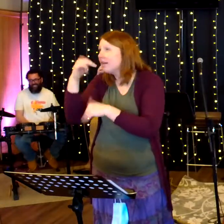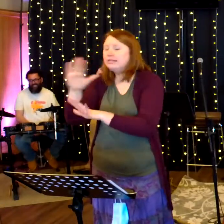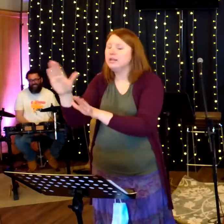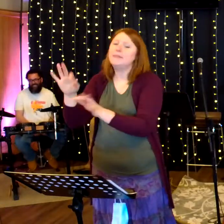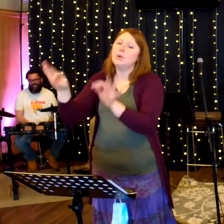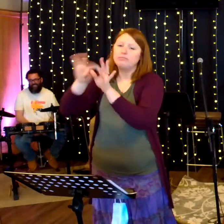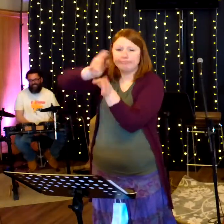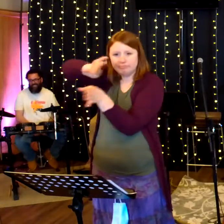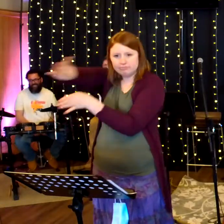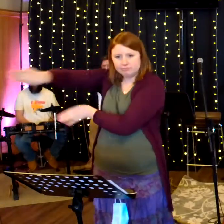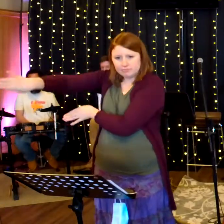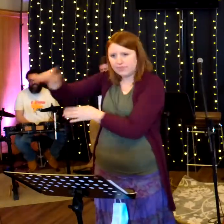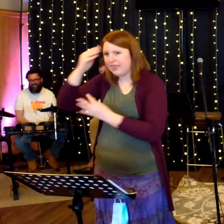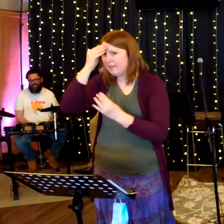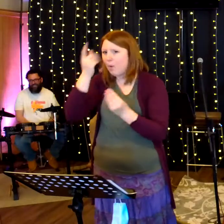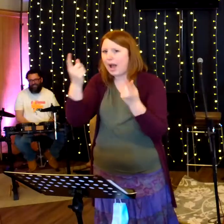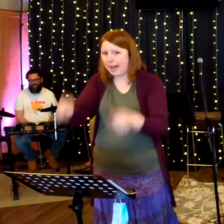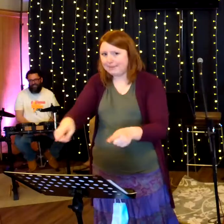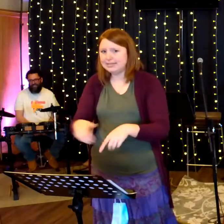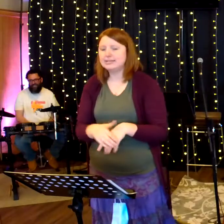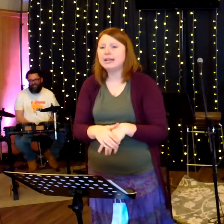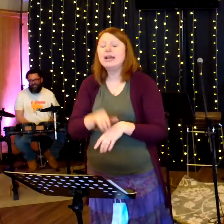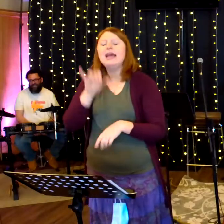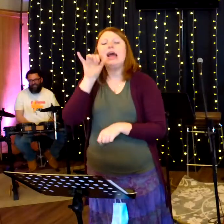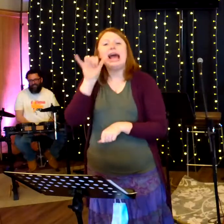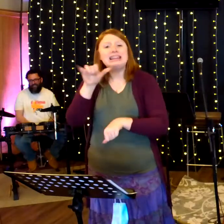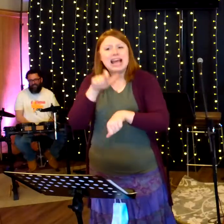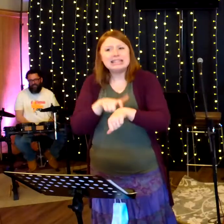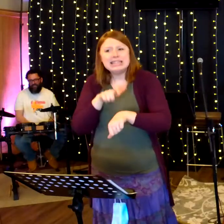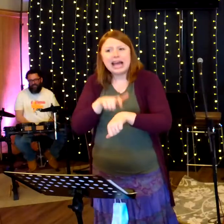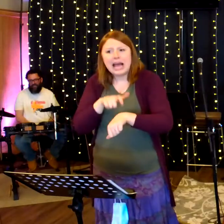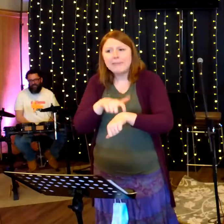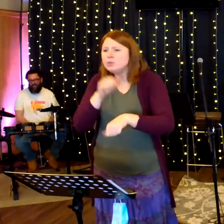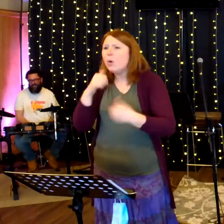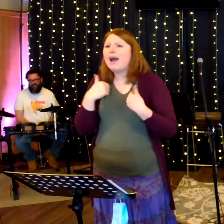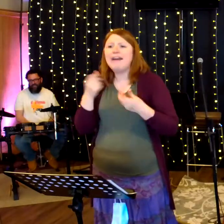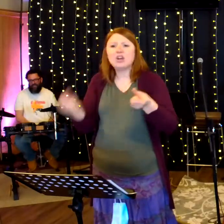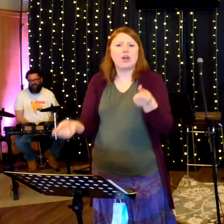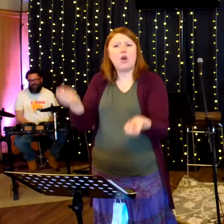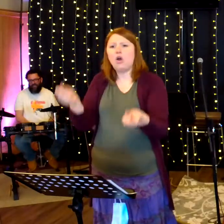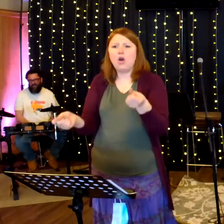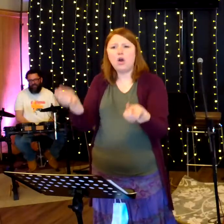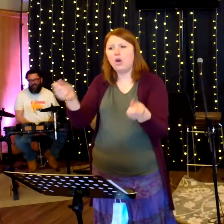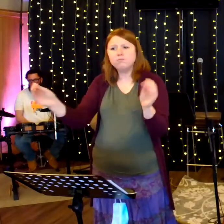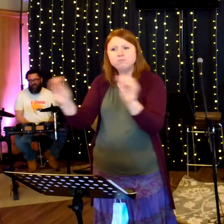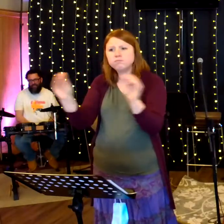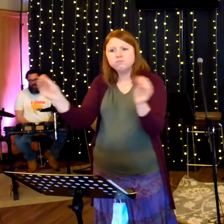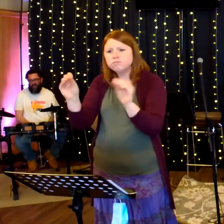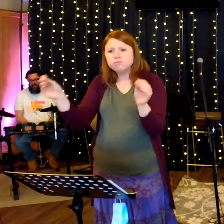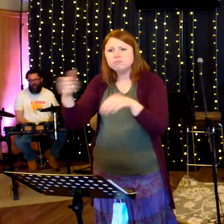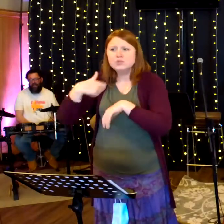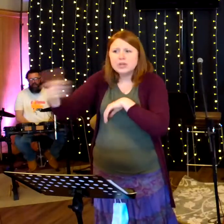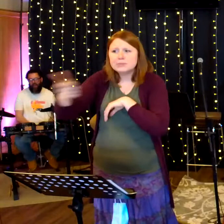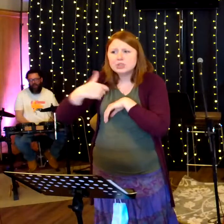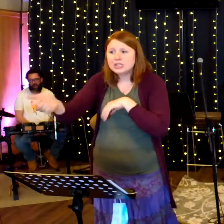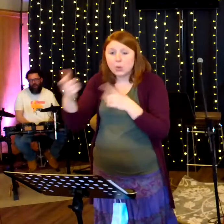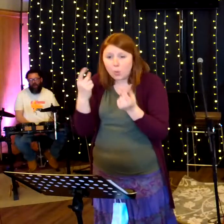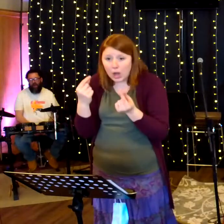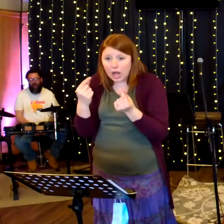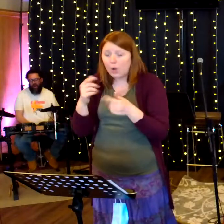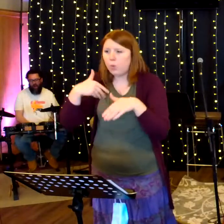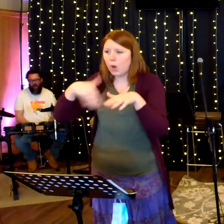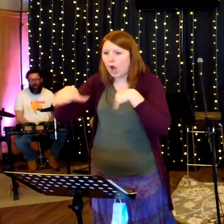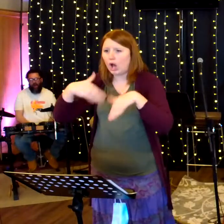what's happening here. Because see, at this time, there were no cars, right? There was no way to drive somewhere. Everybody